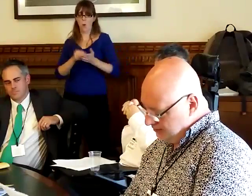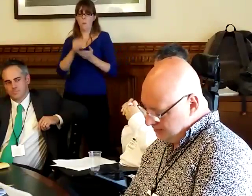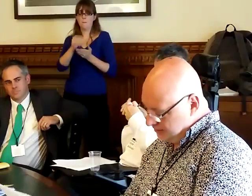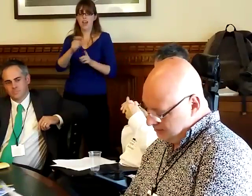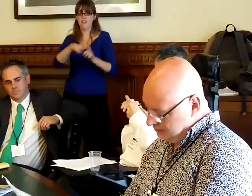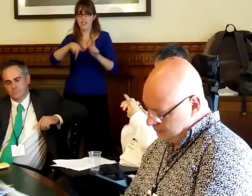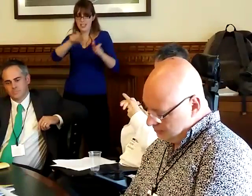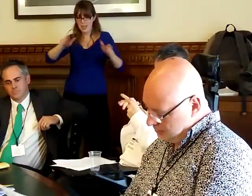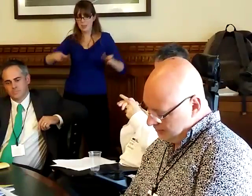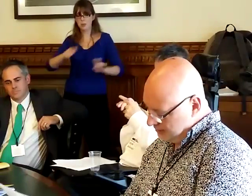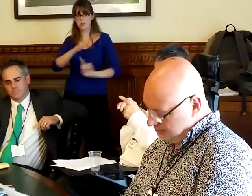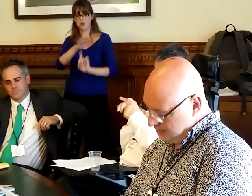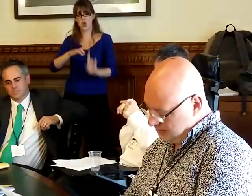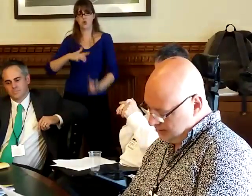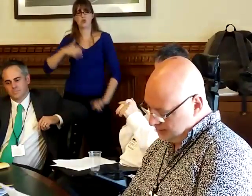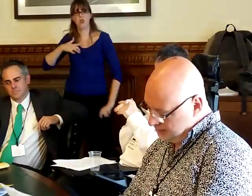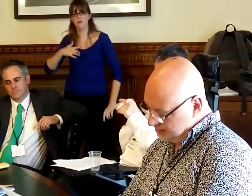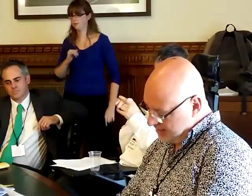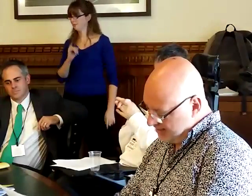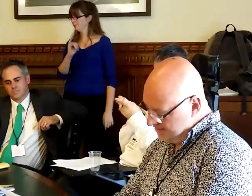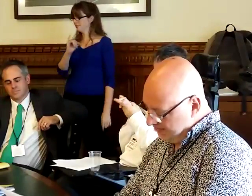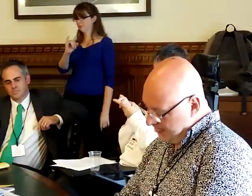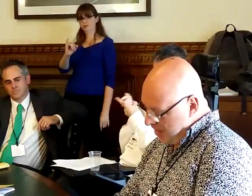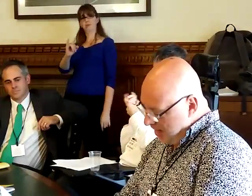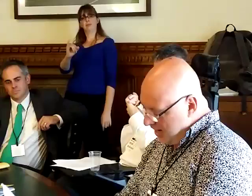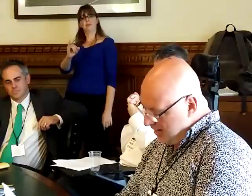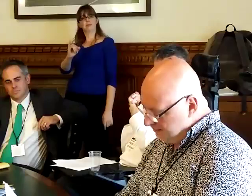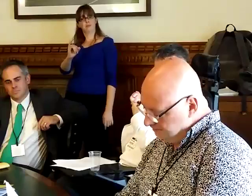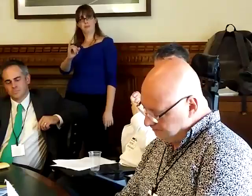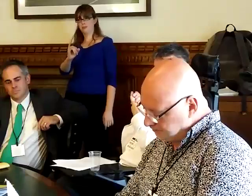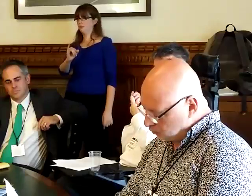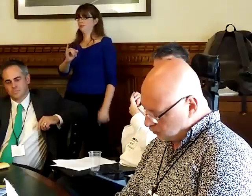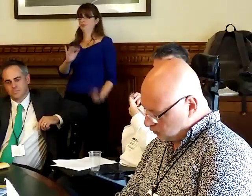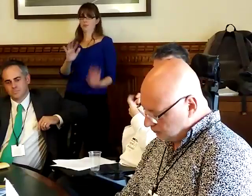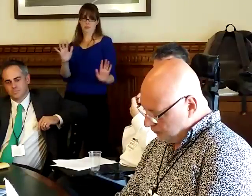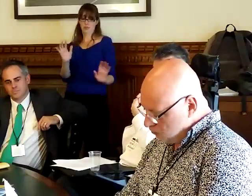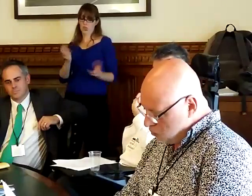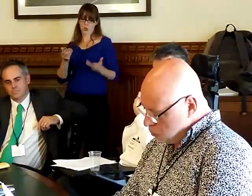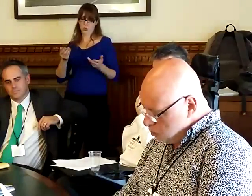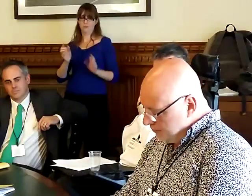So I'll leave you to draw your own conclusions there.